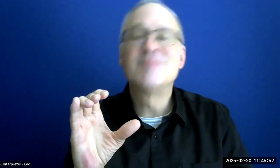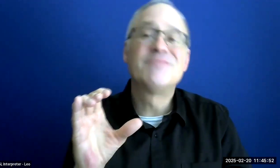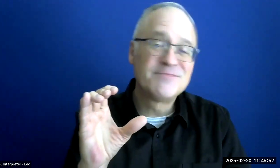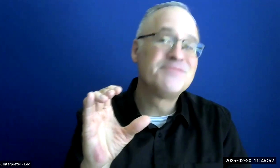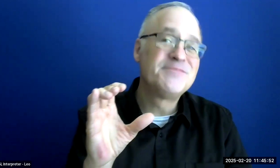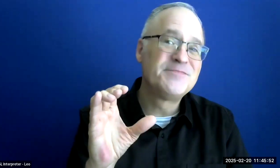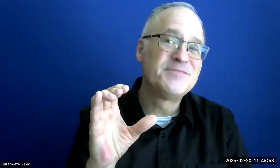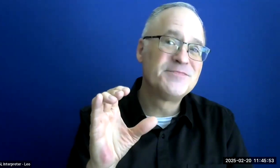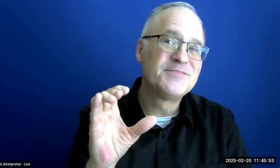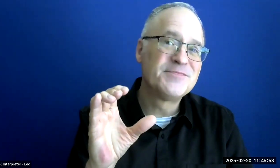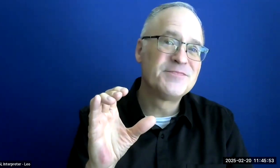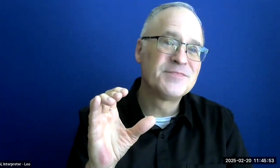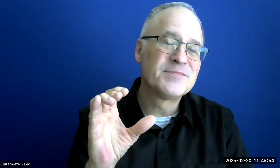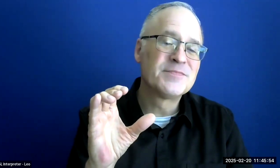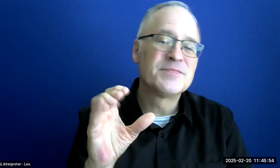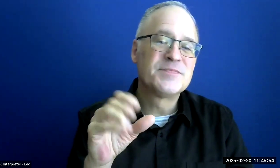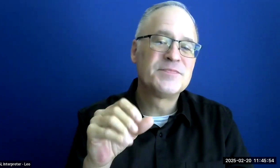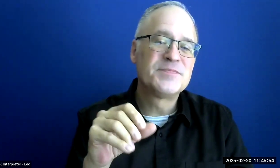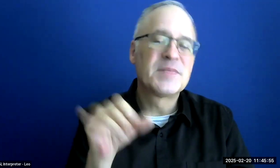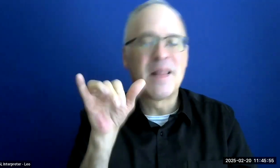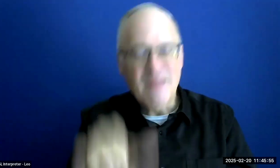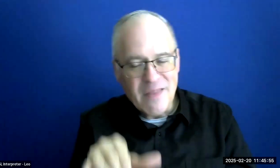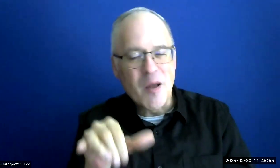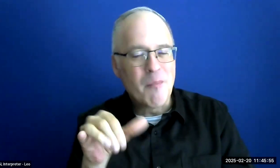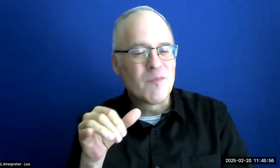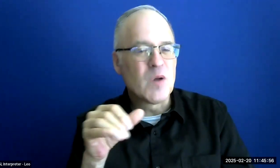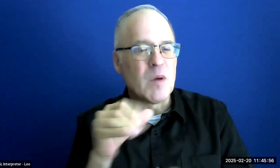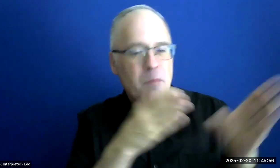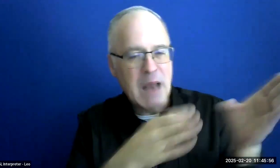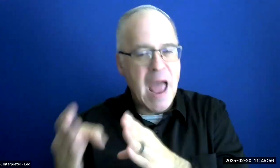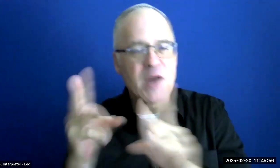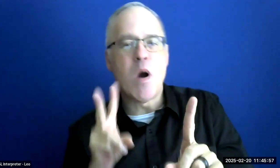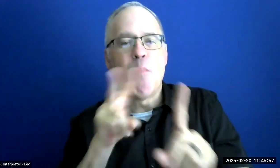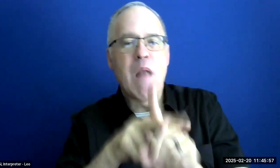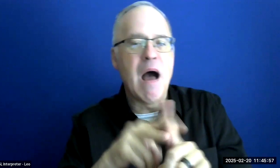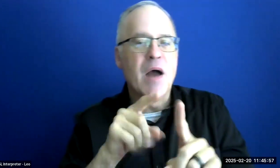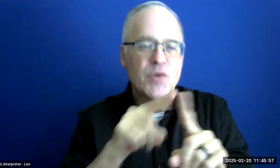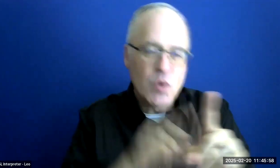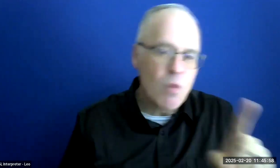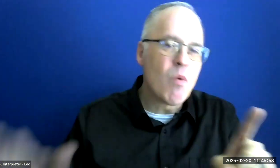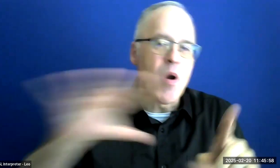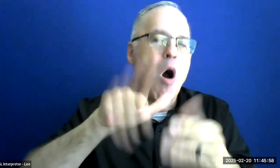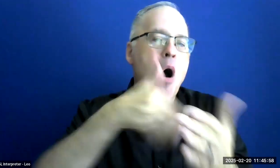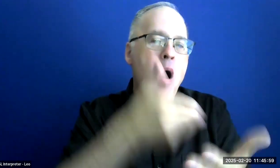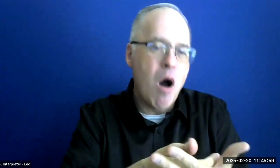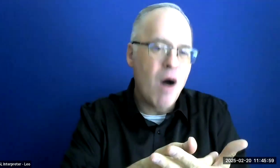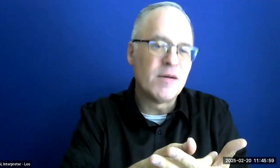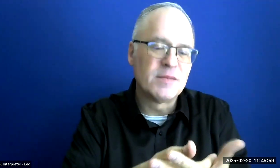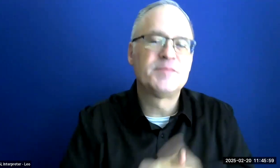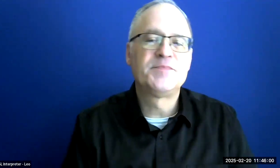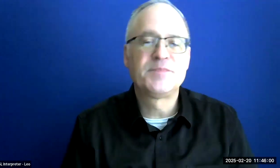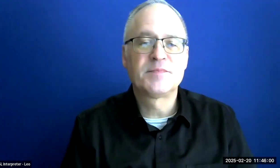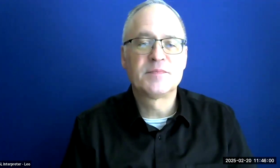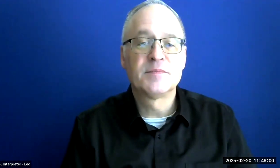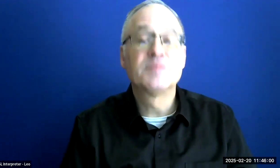regionalization legislation, is that it would apply across the board and not make distinctions between regions. There